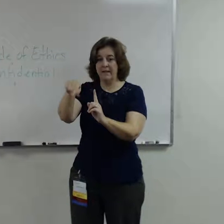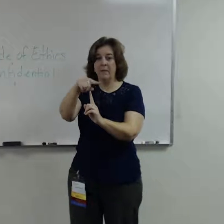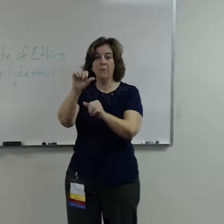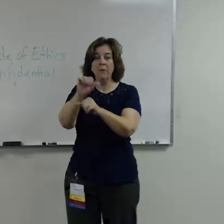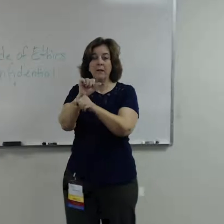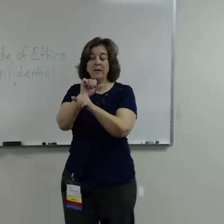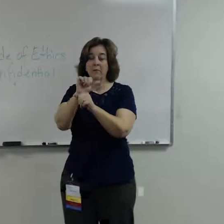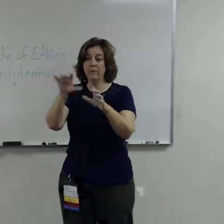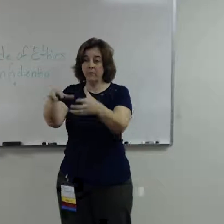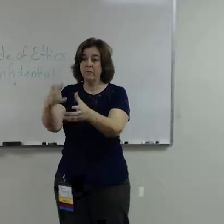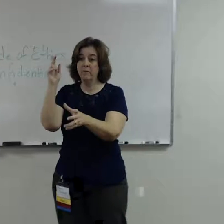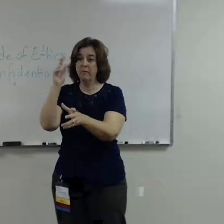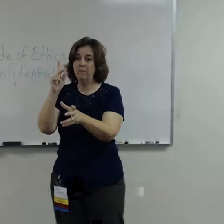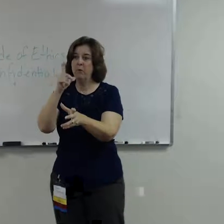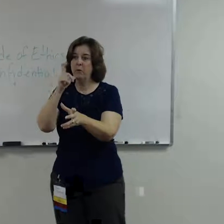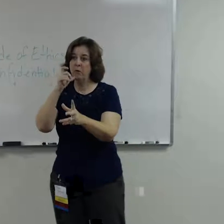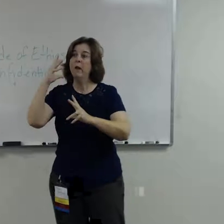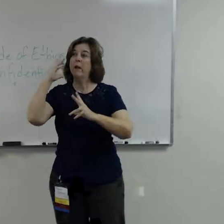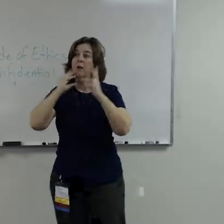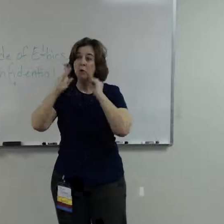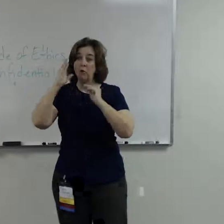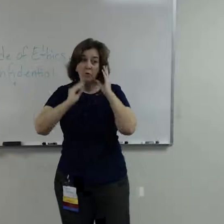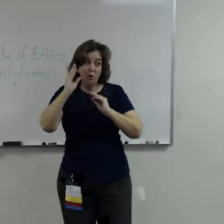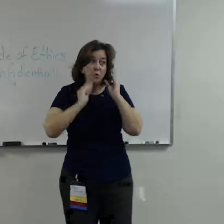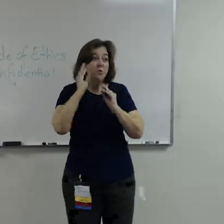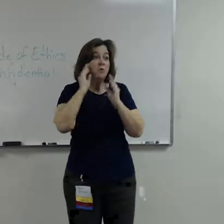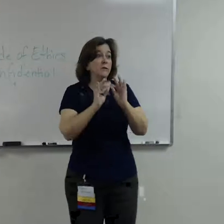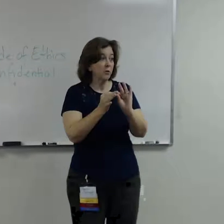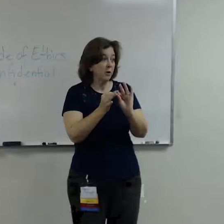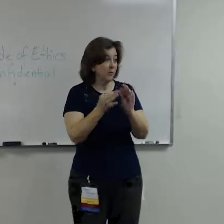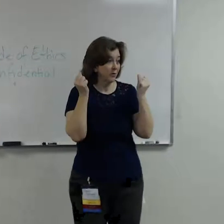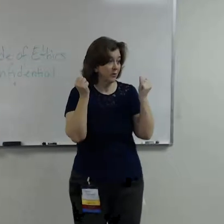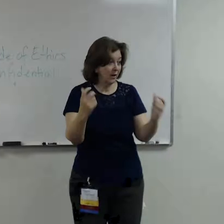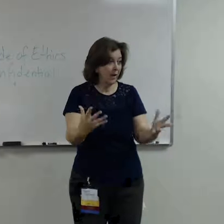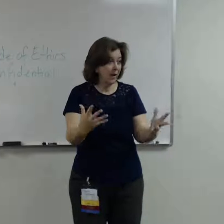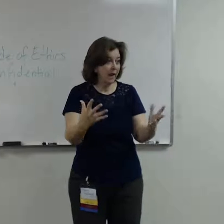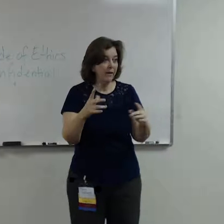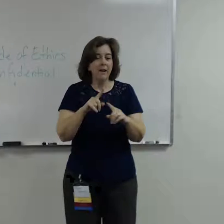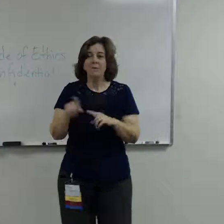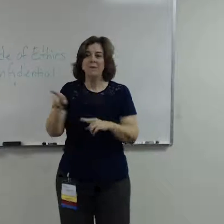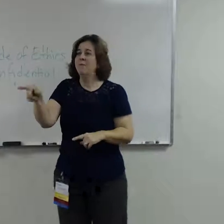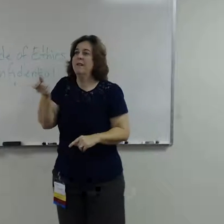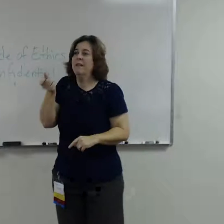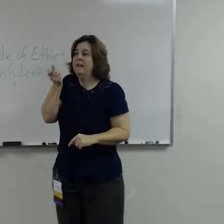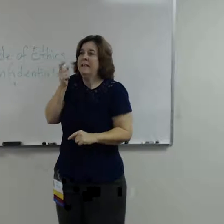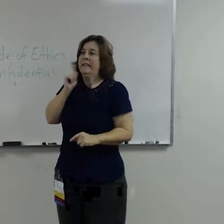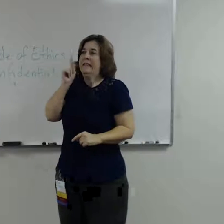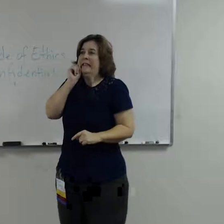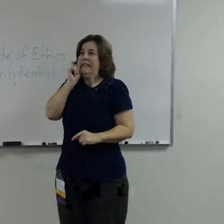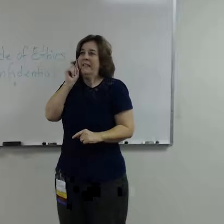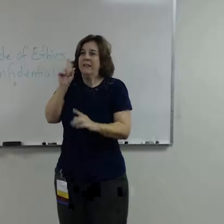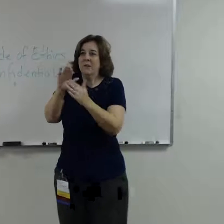they're working with the group of people who use interpreters a lot. They really, the